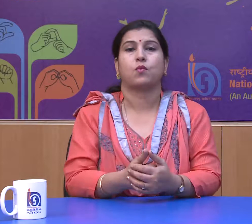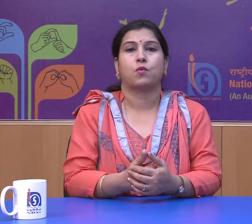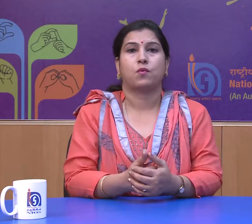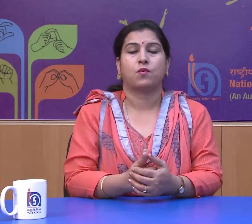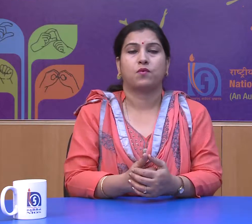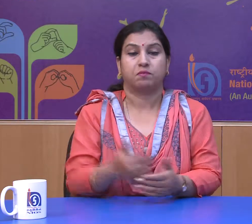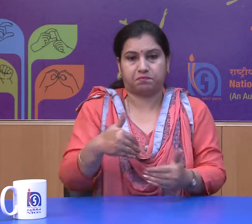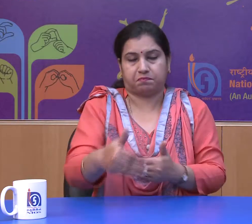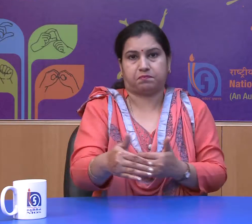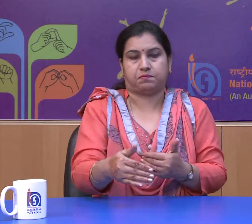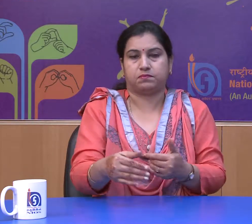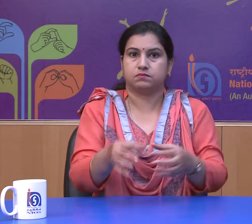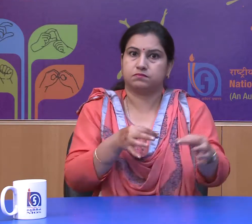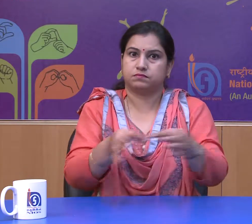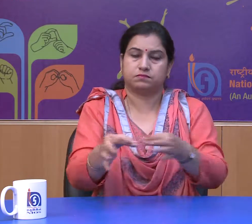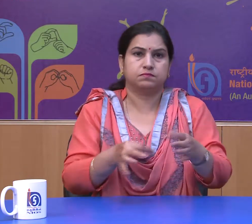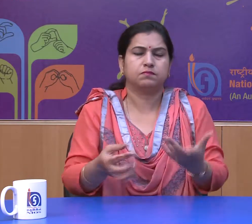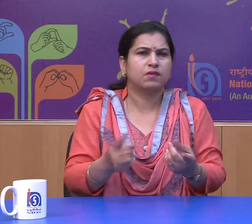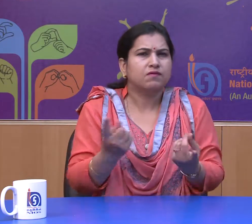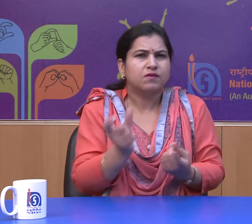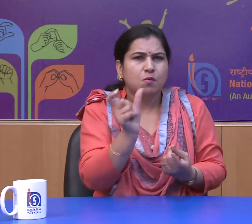Let us first of all try to understand its meaning.